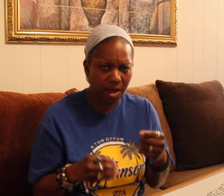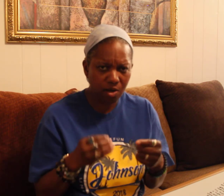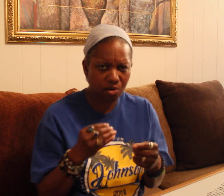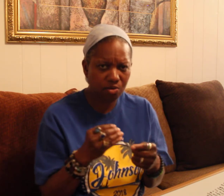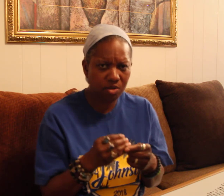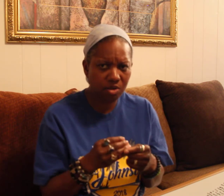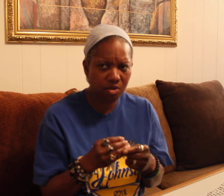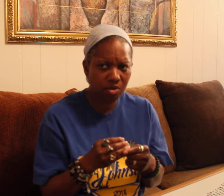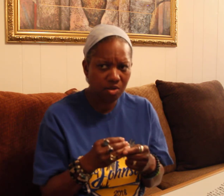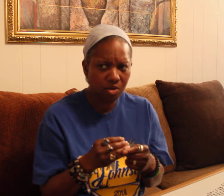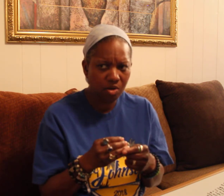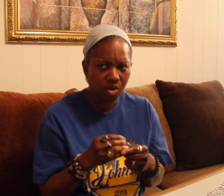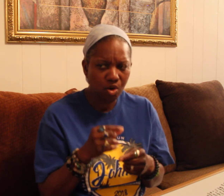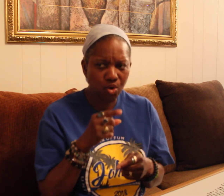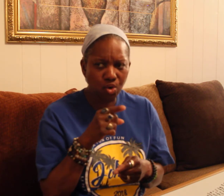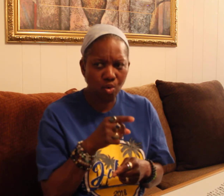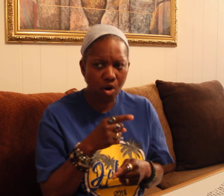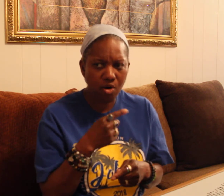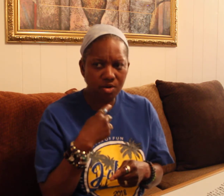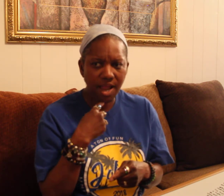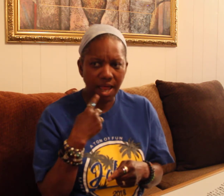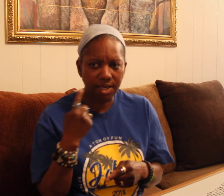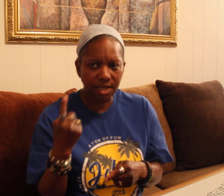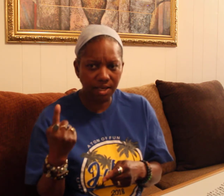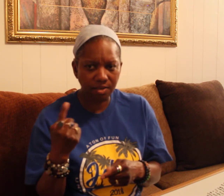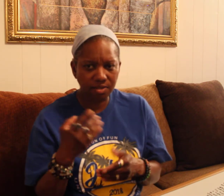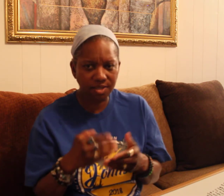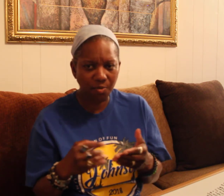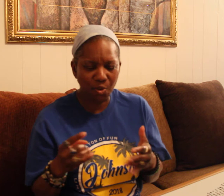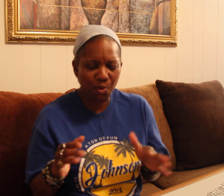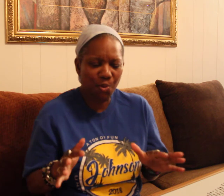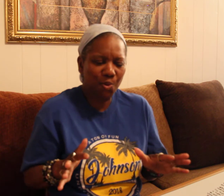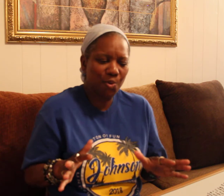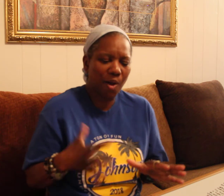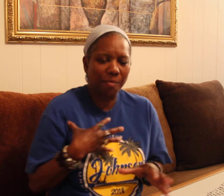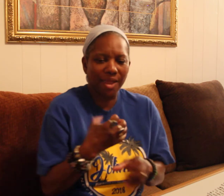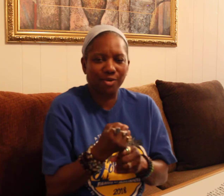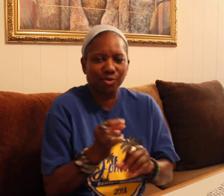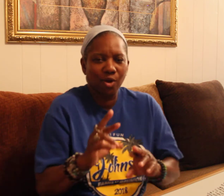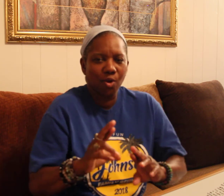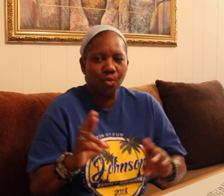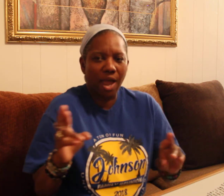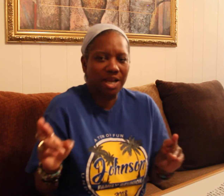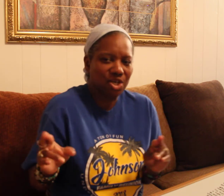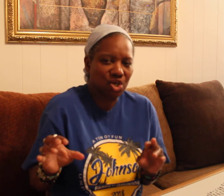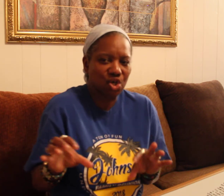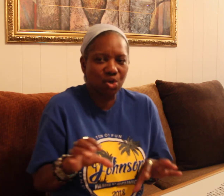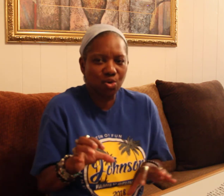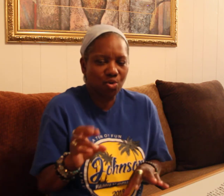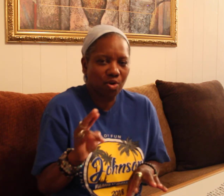about, you were telling someone, ooh, I'm getting ready to do a